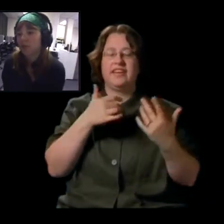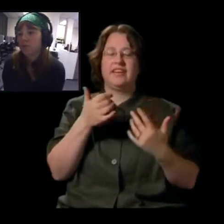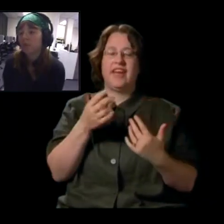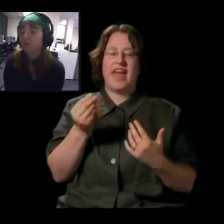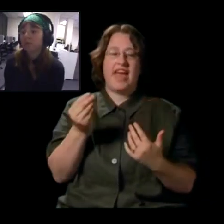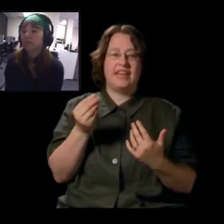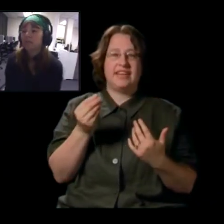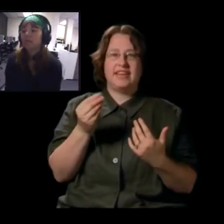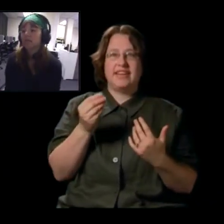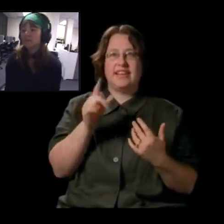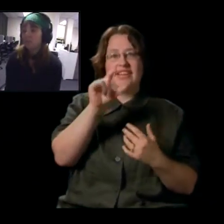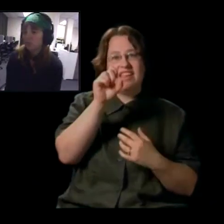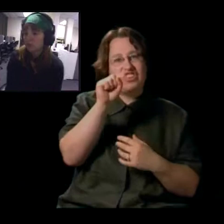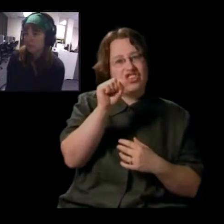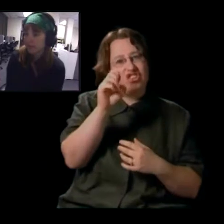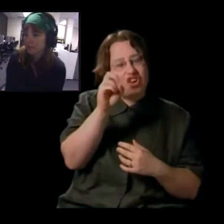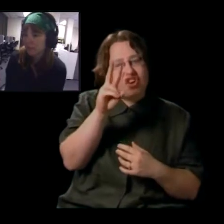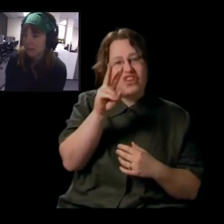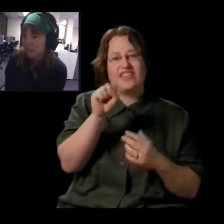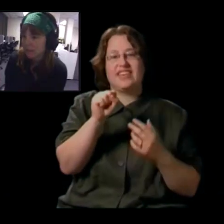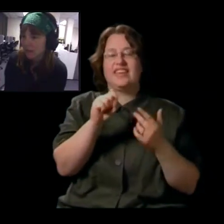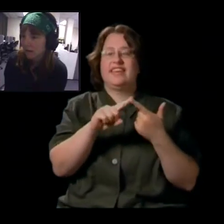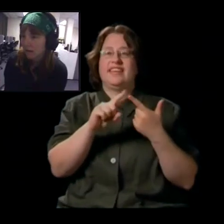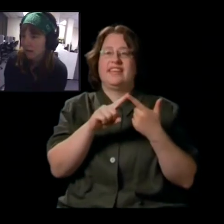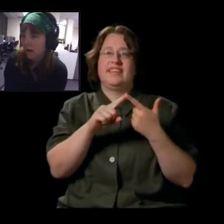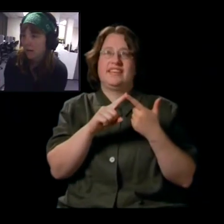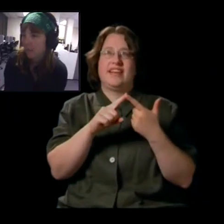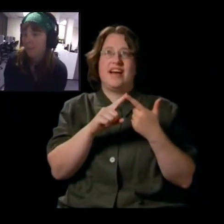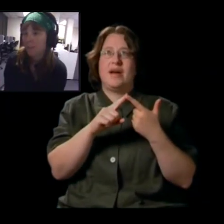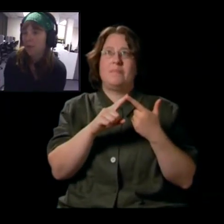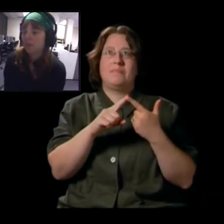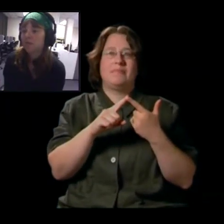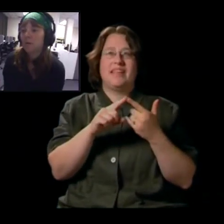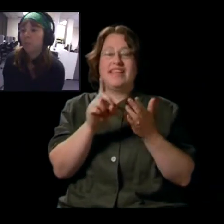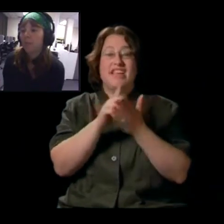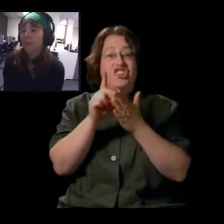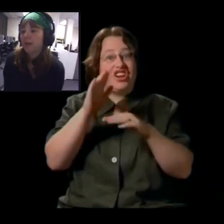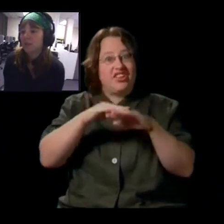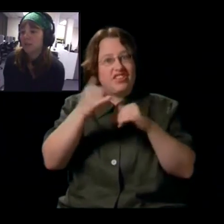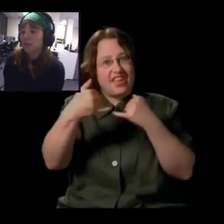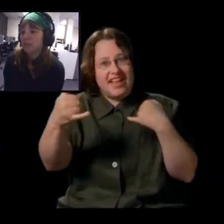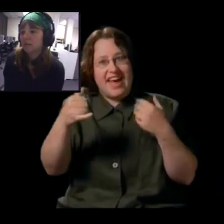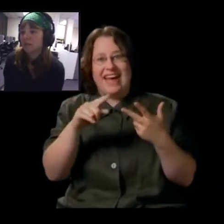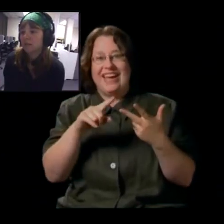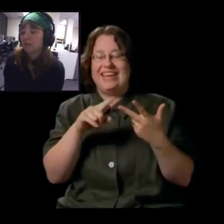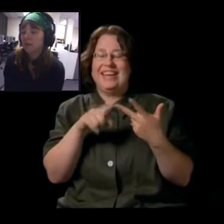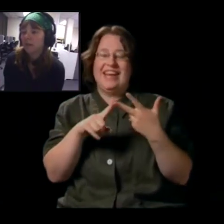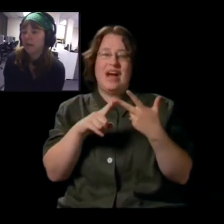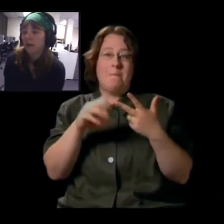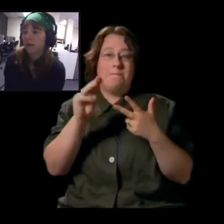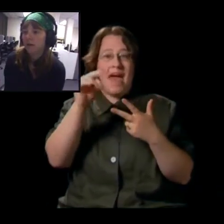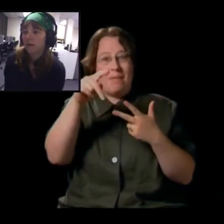over the world for different reasons, social reasons. There's web pages,